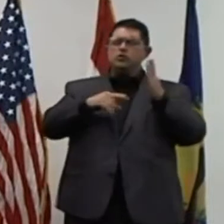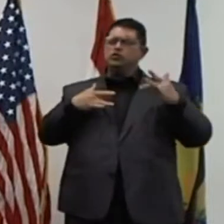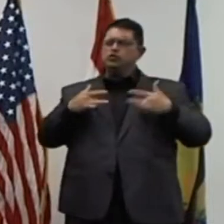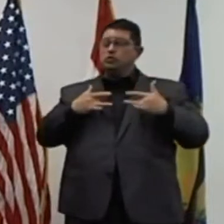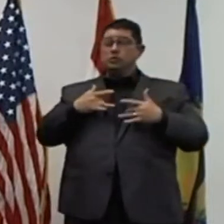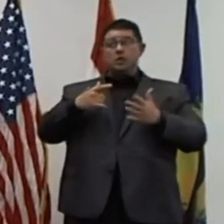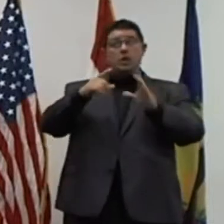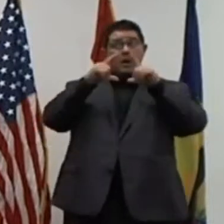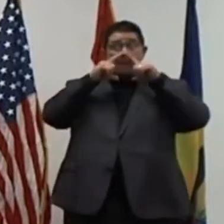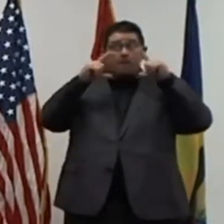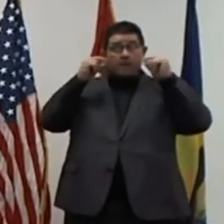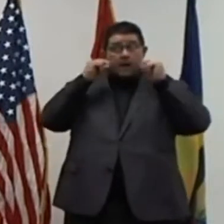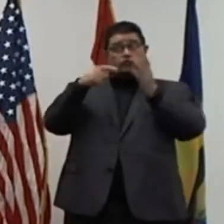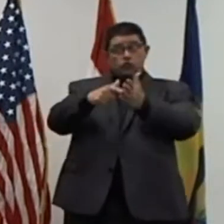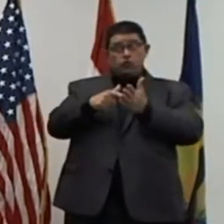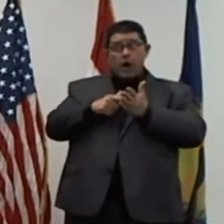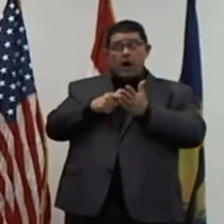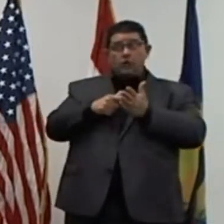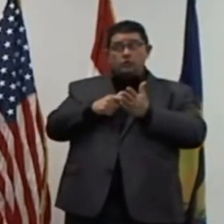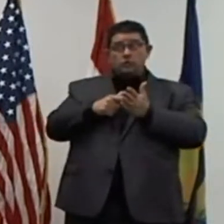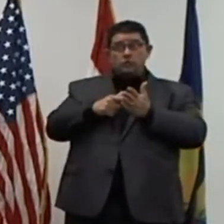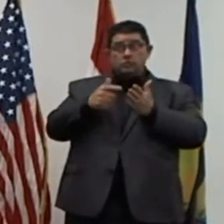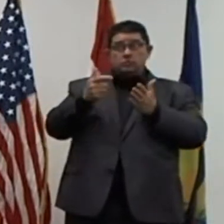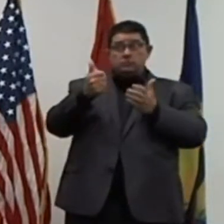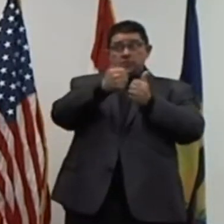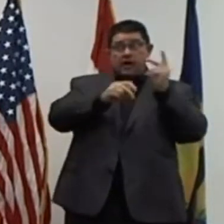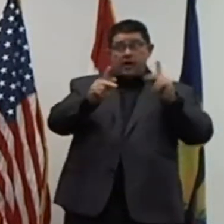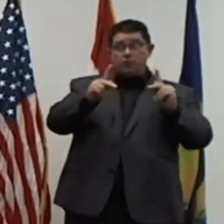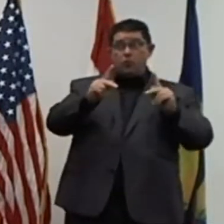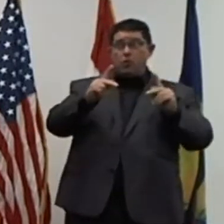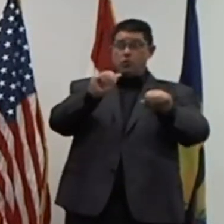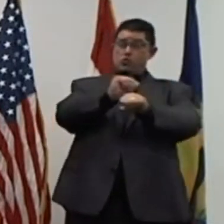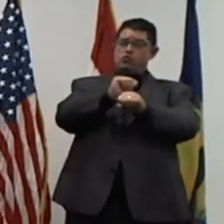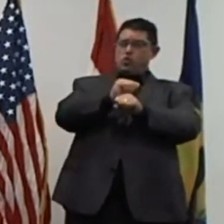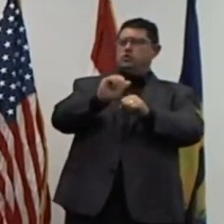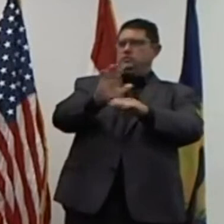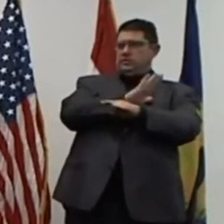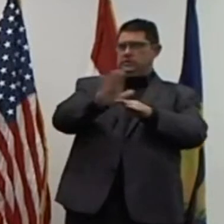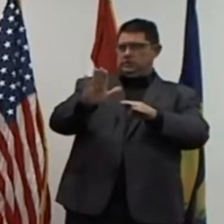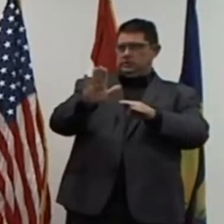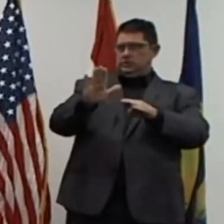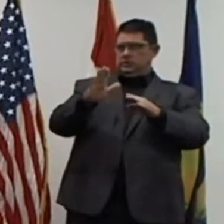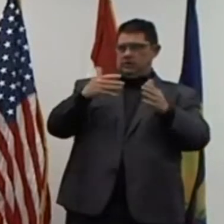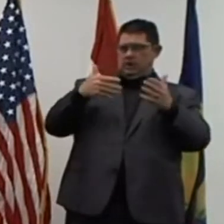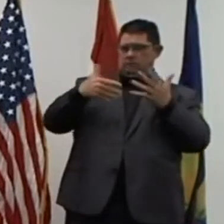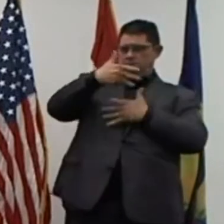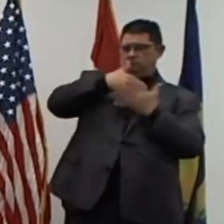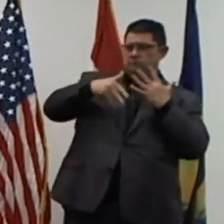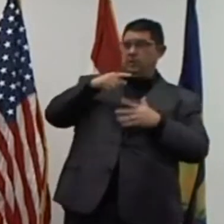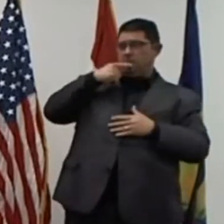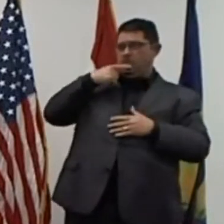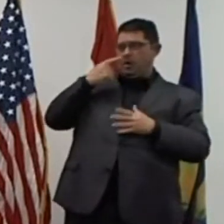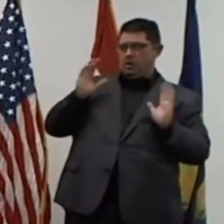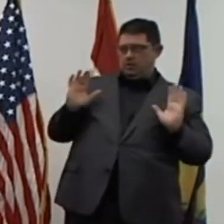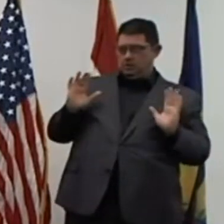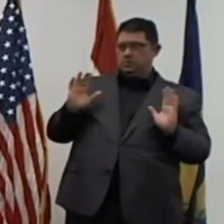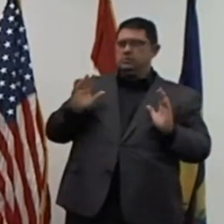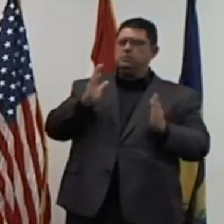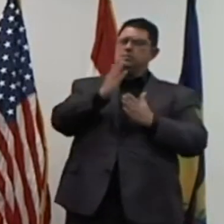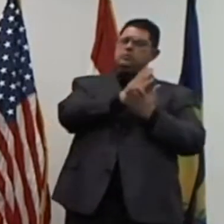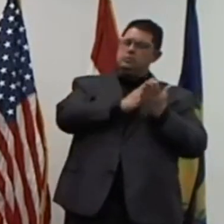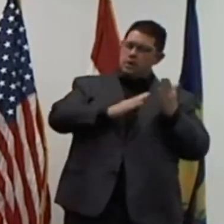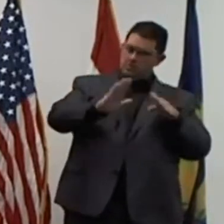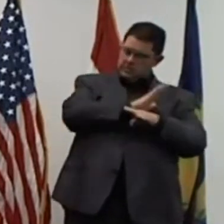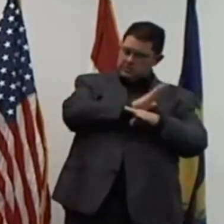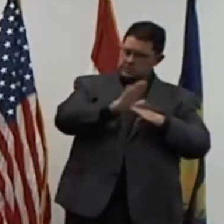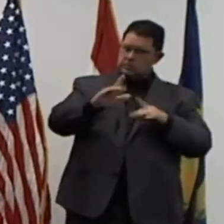are required already by everyone who works in a place of business who comes in contact with the public. There are some places of business